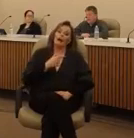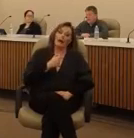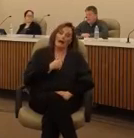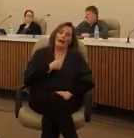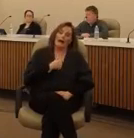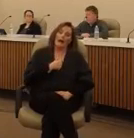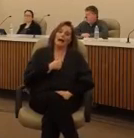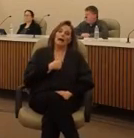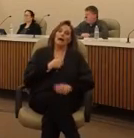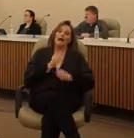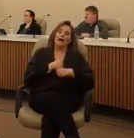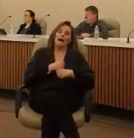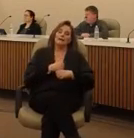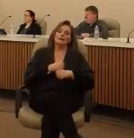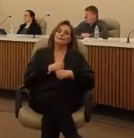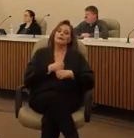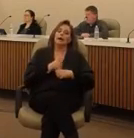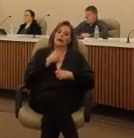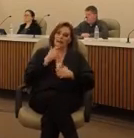motion that